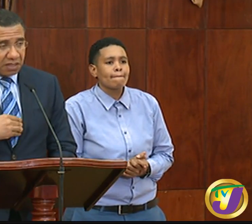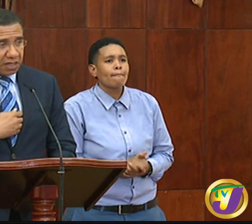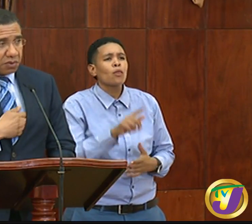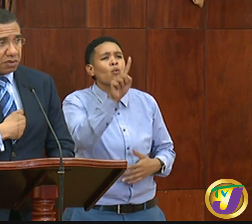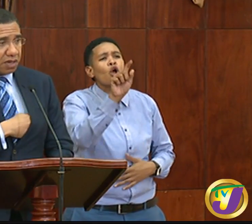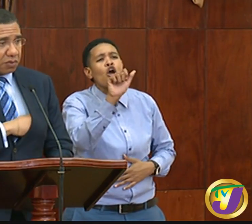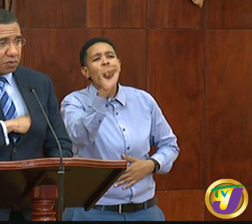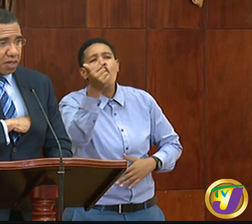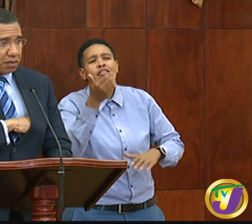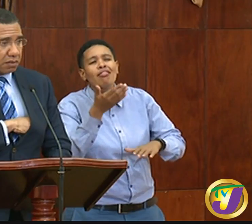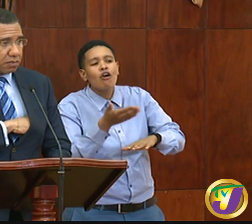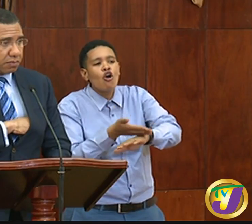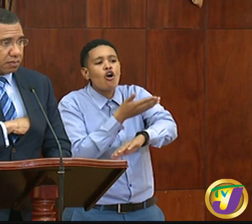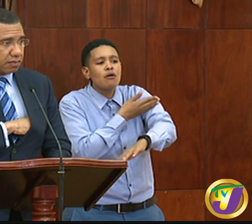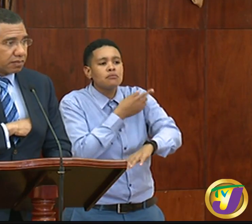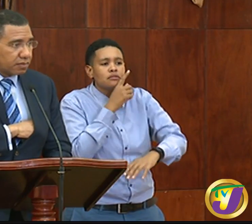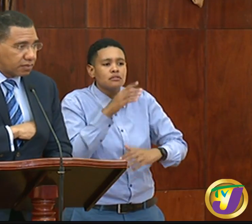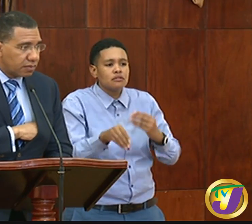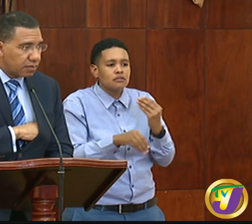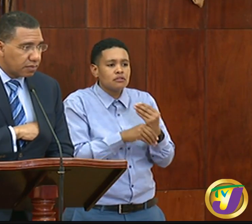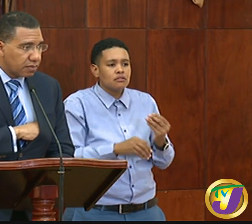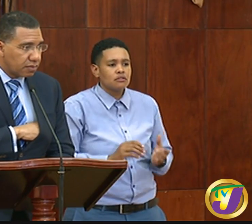other update I would want to.